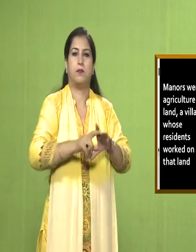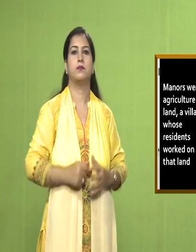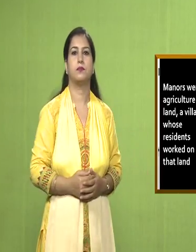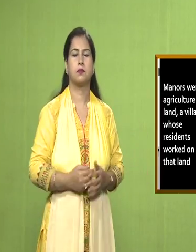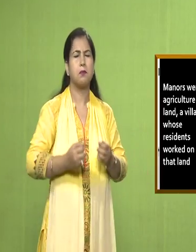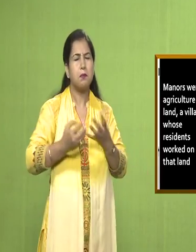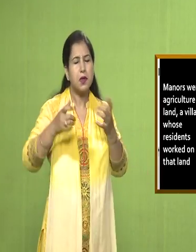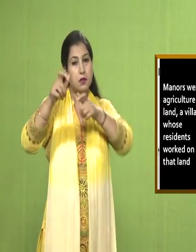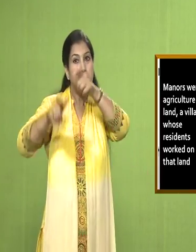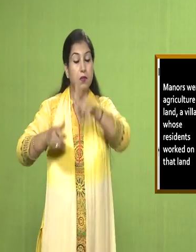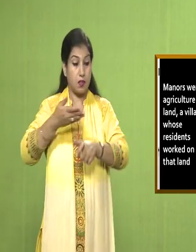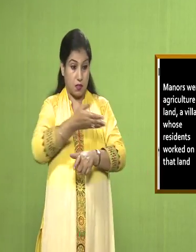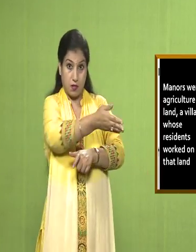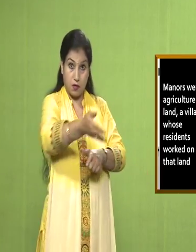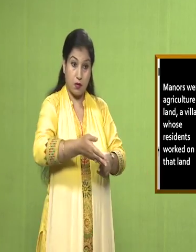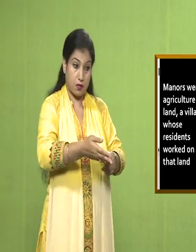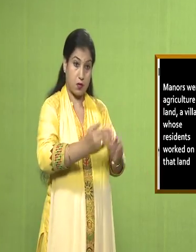Many people lived in these manors.